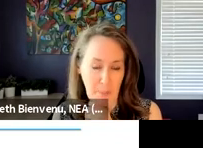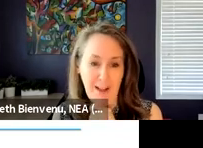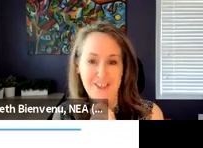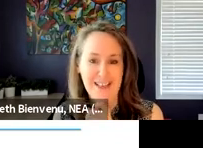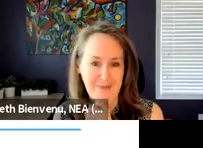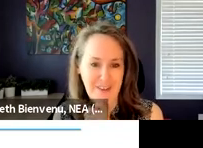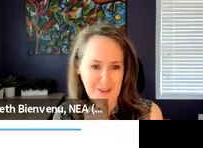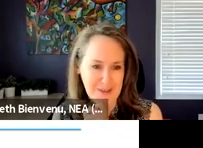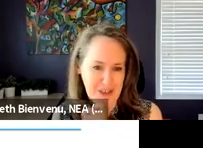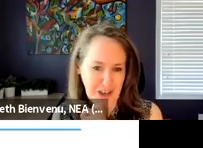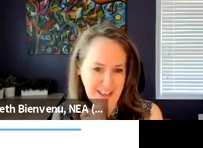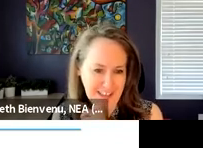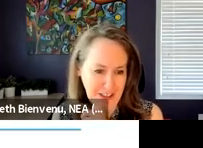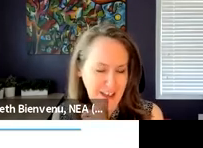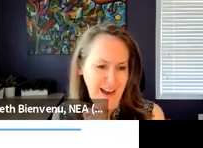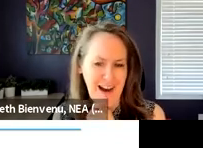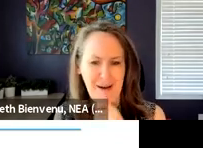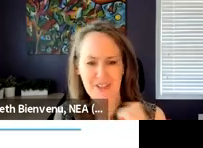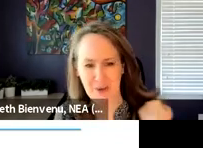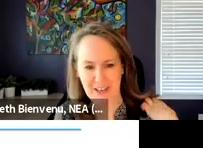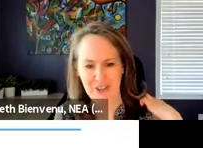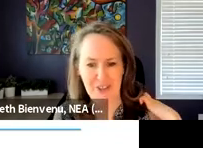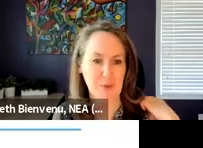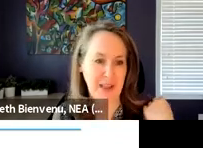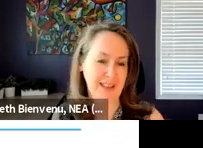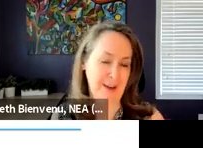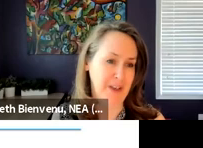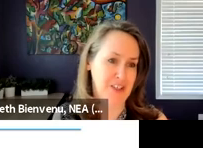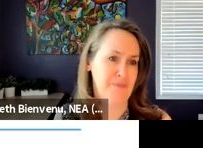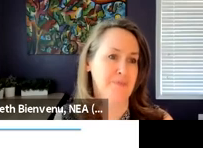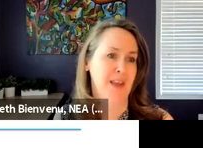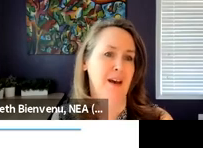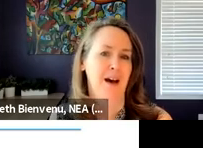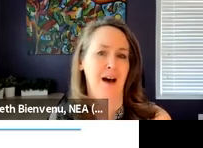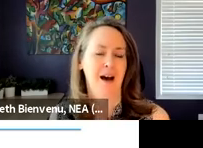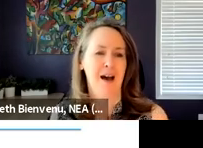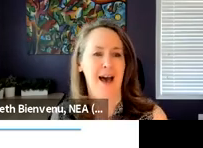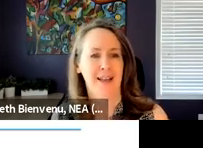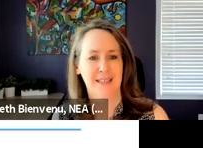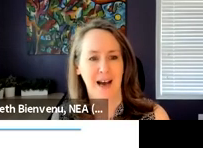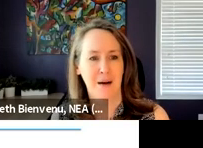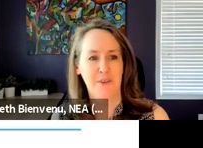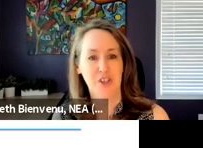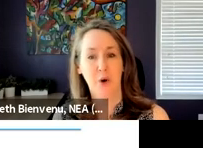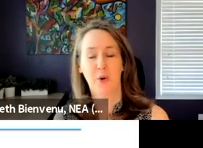jargon. And I apologize if I've used some jargon here. So make sure you use plain language.